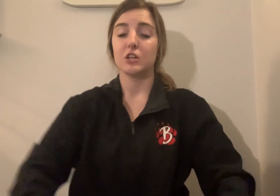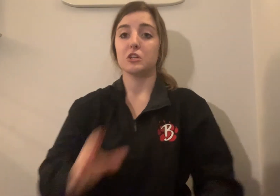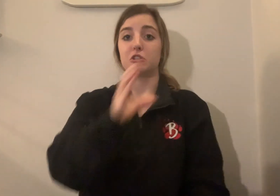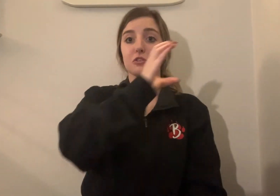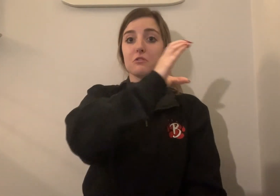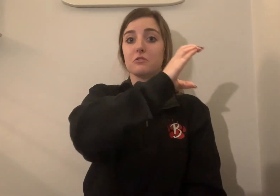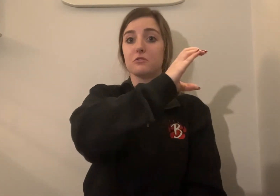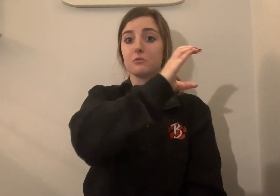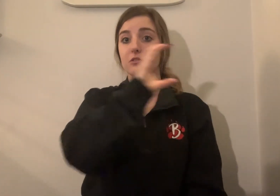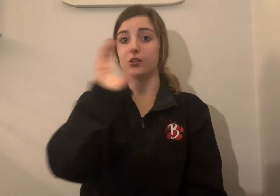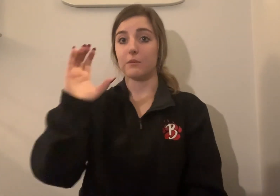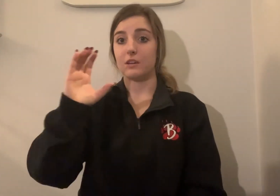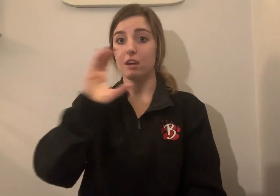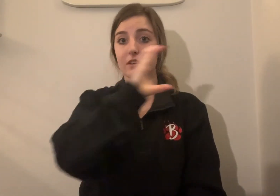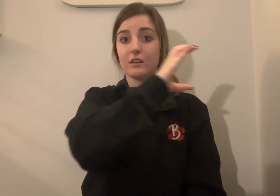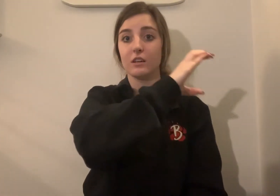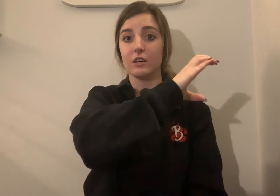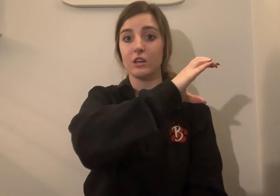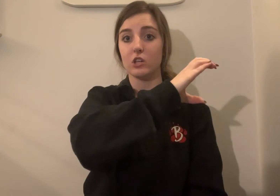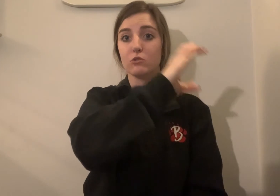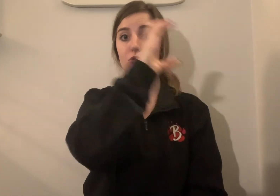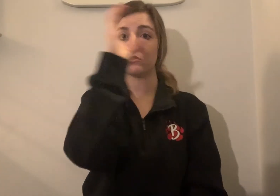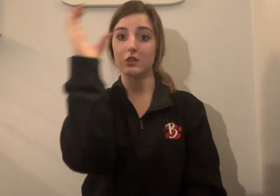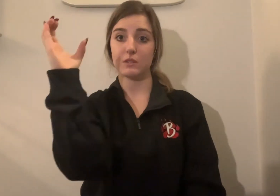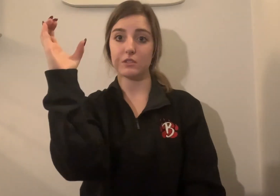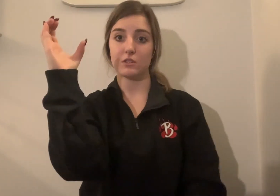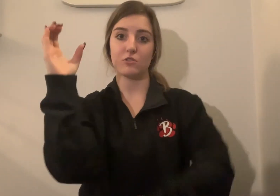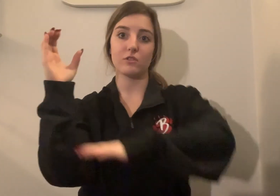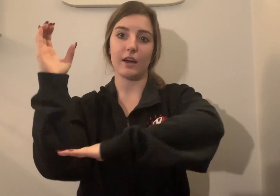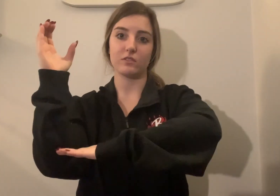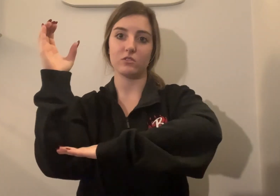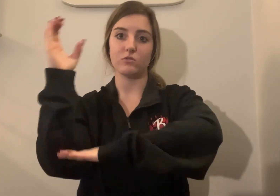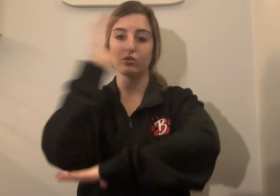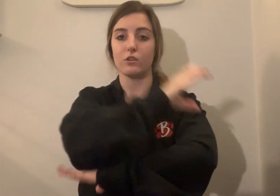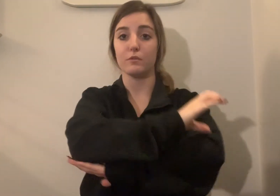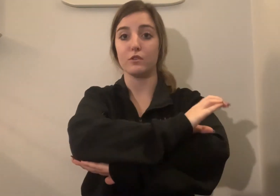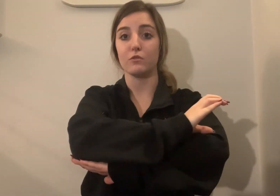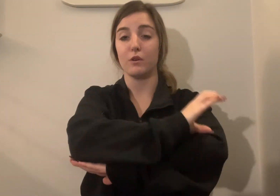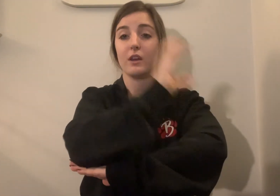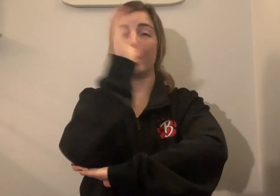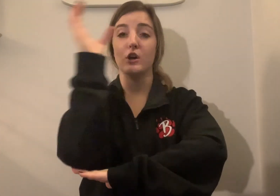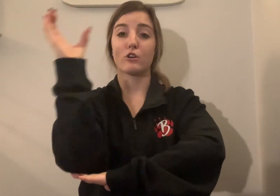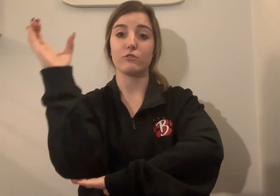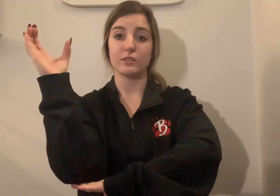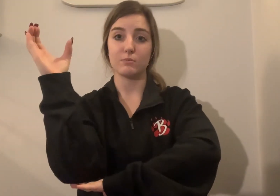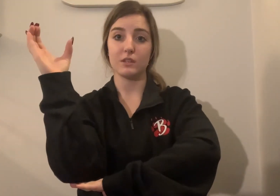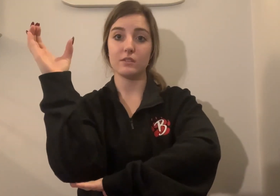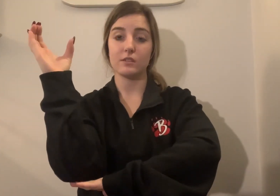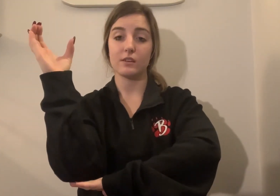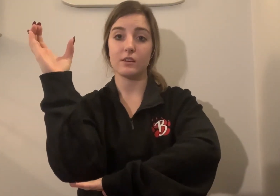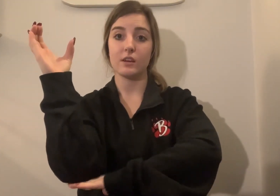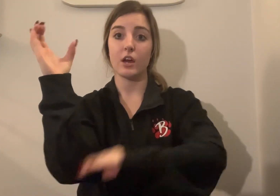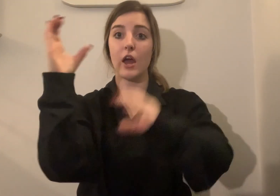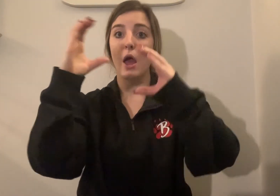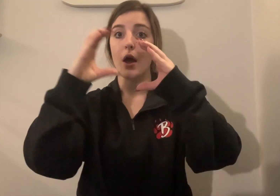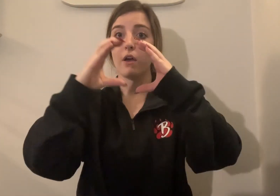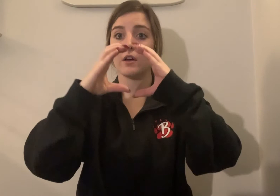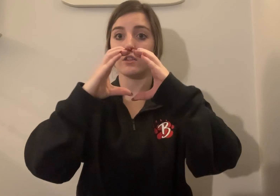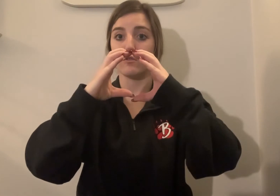So you do, with your dominant hand, you do Christmas. You don't have to use the arm if you don't want. Christmas. Then you form